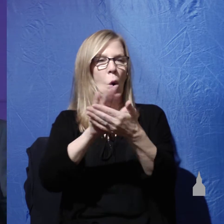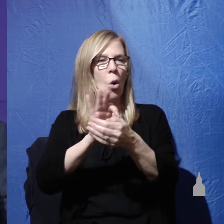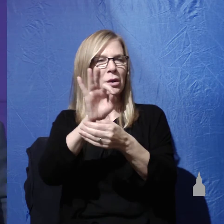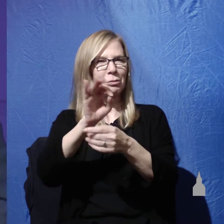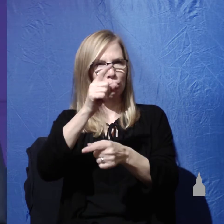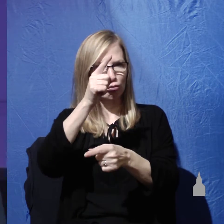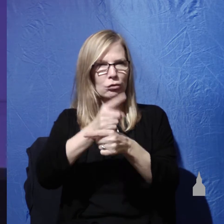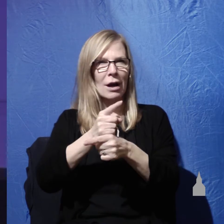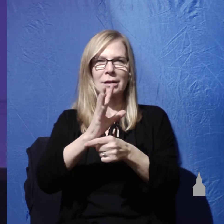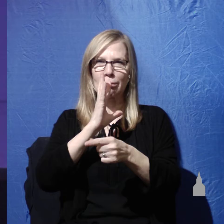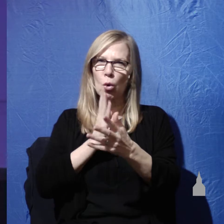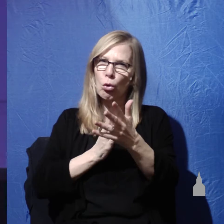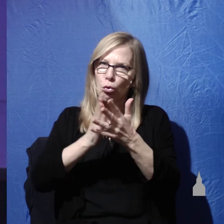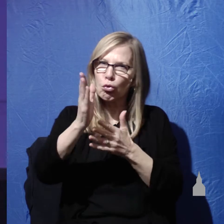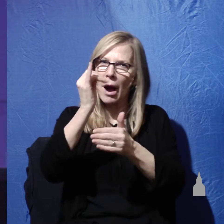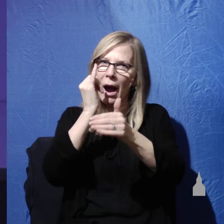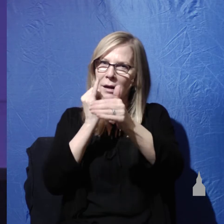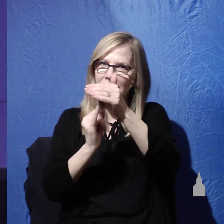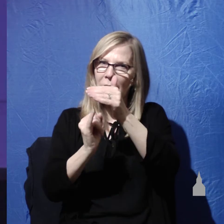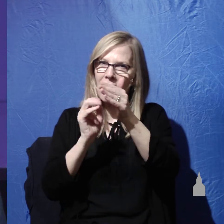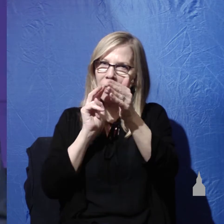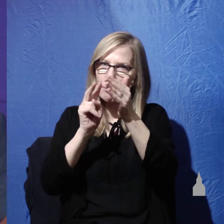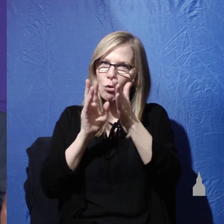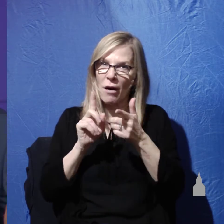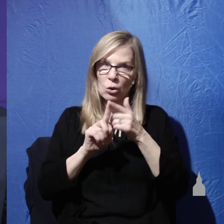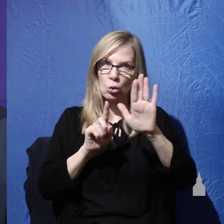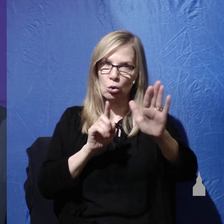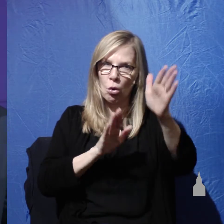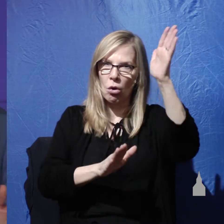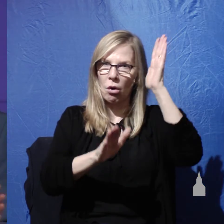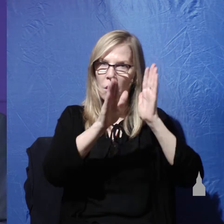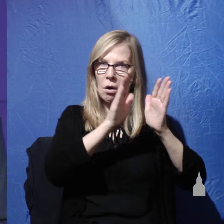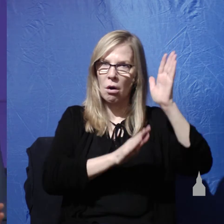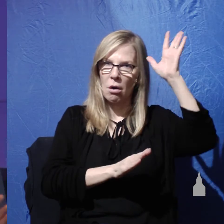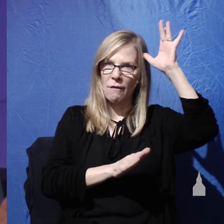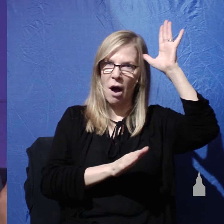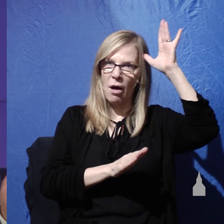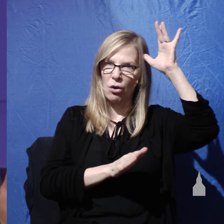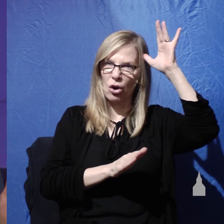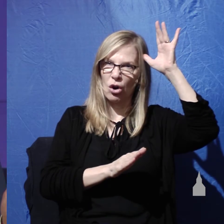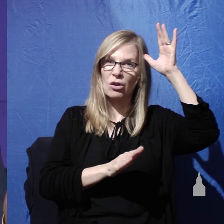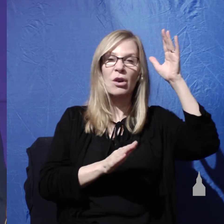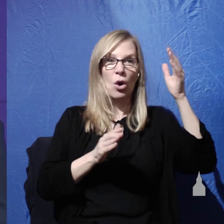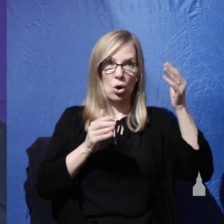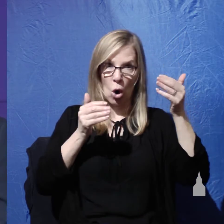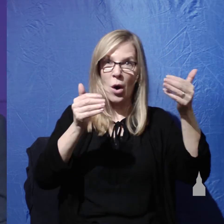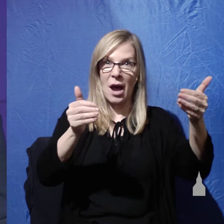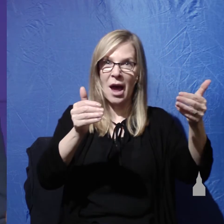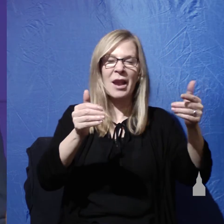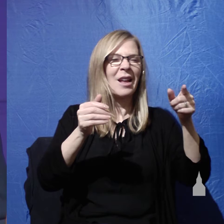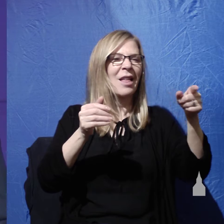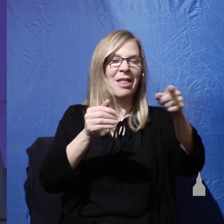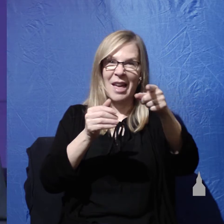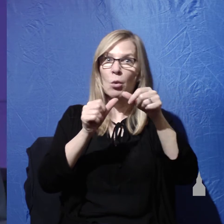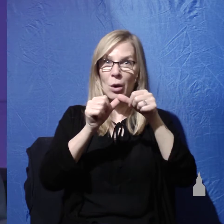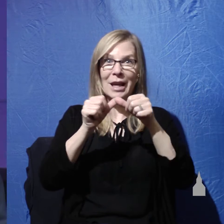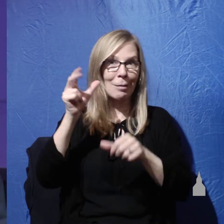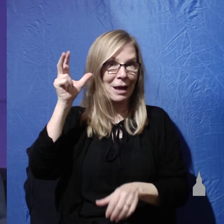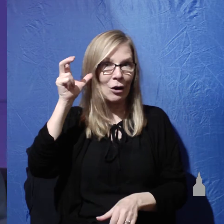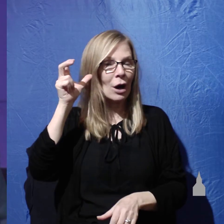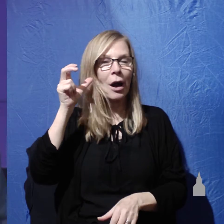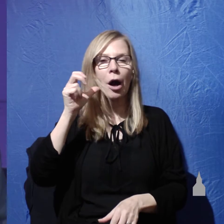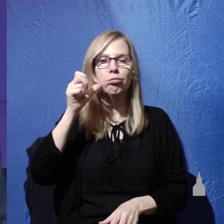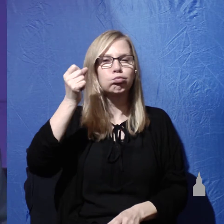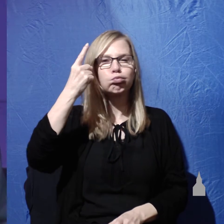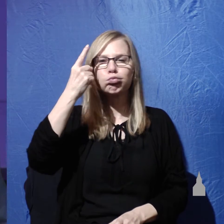through Isaiah the prophet to your fathers, saying, go to this people and say, you will keep on hearing but will not understand. You will